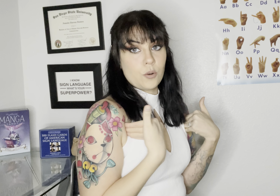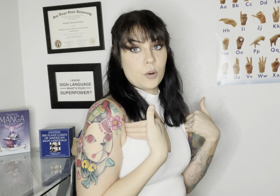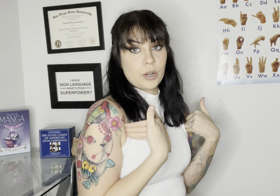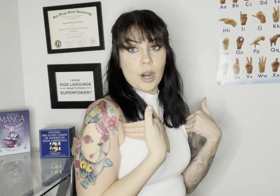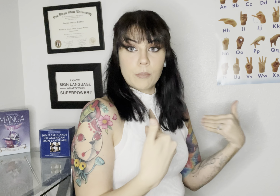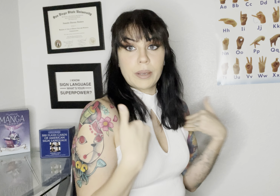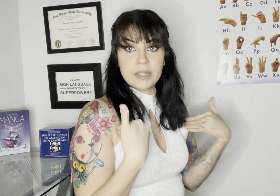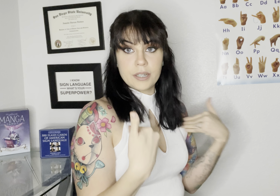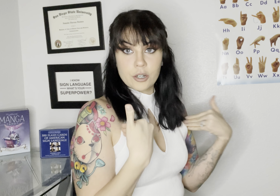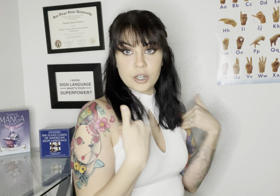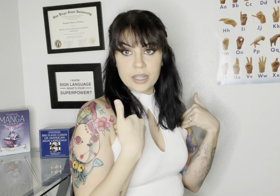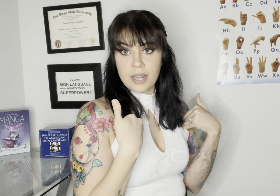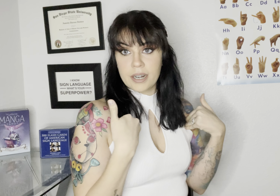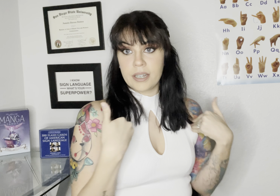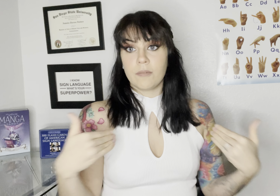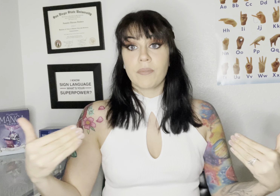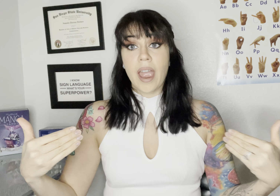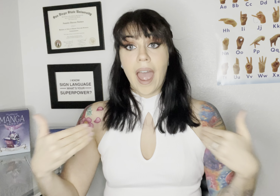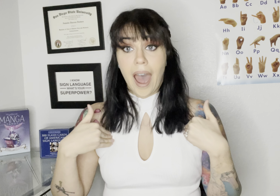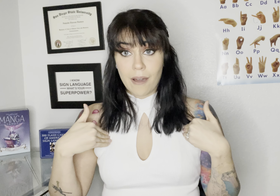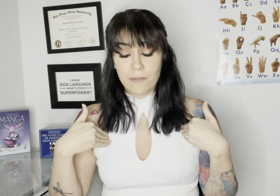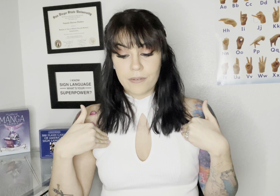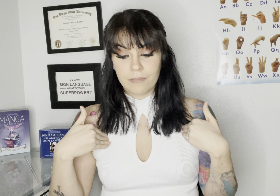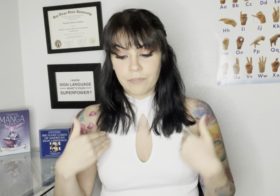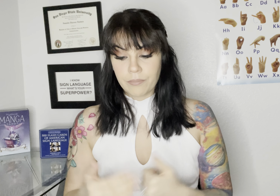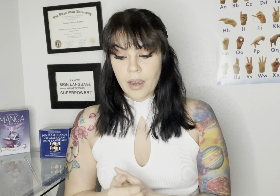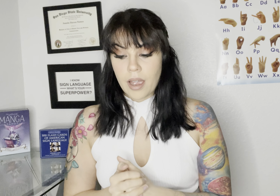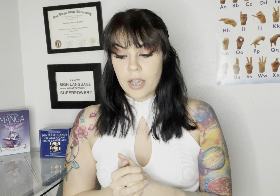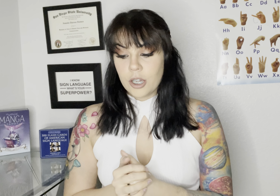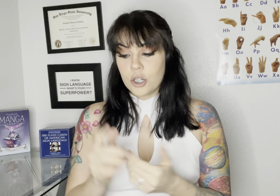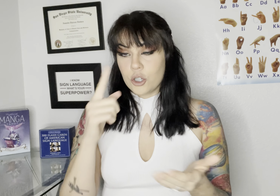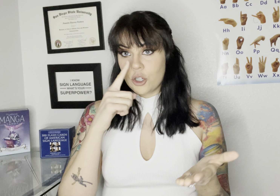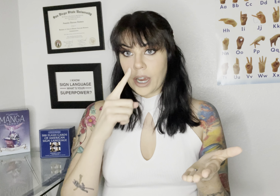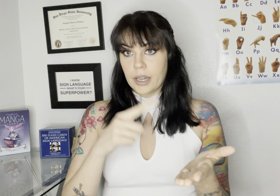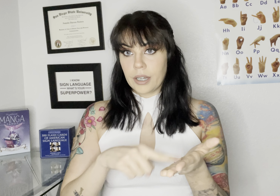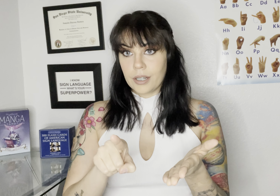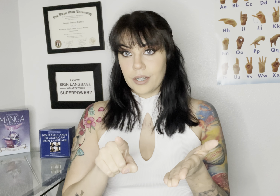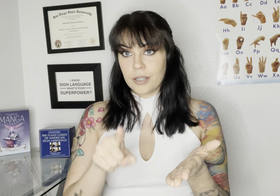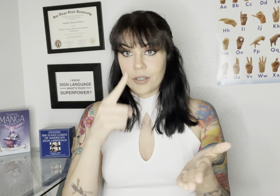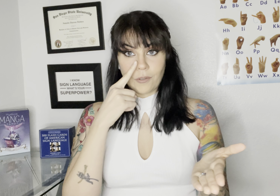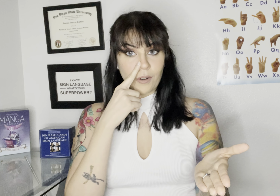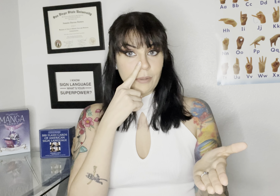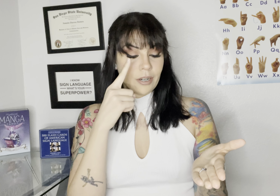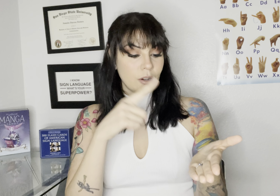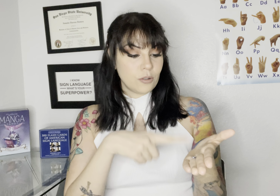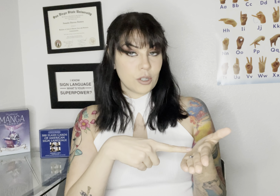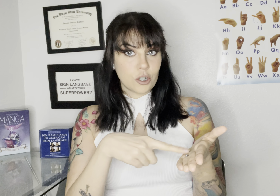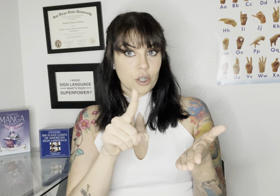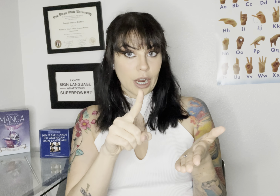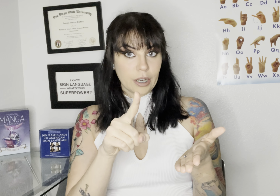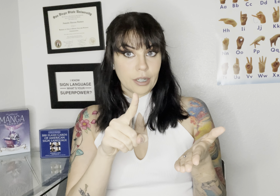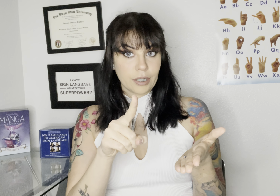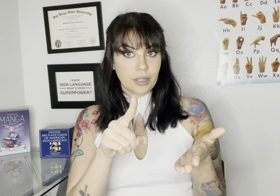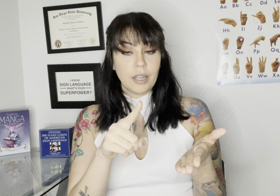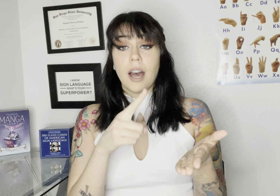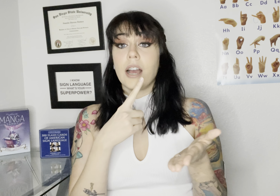your armpits and your chest kind of deal. Have, check. So from your nose, check. You can